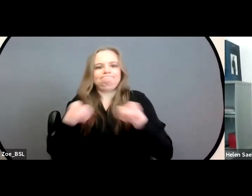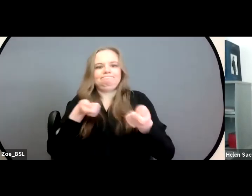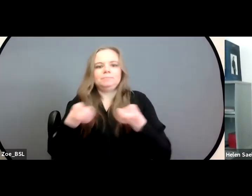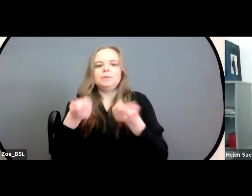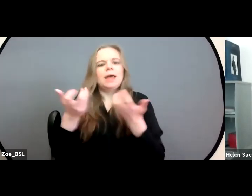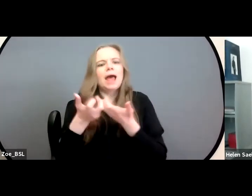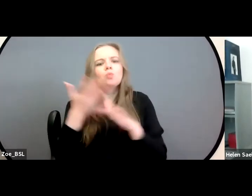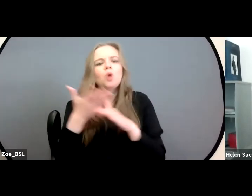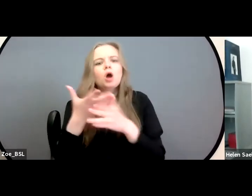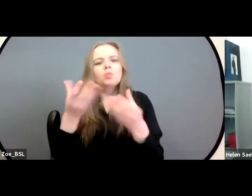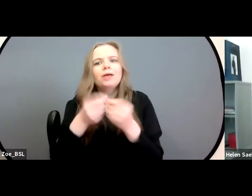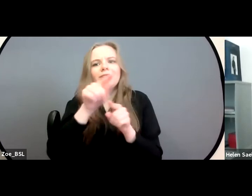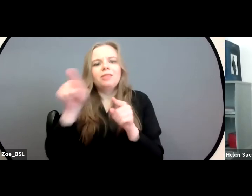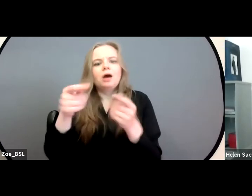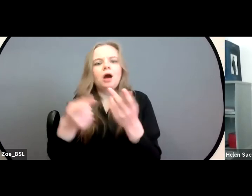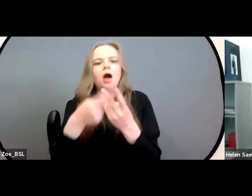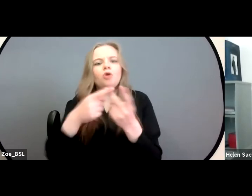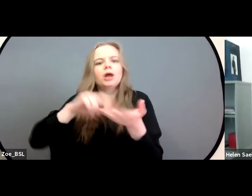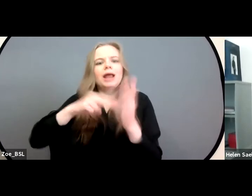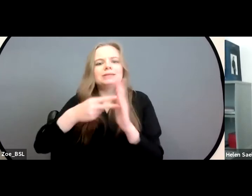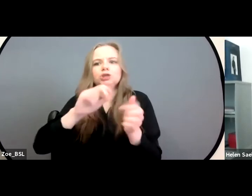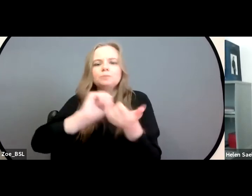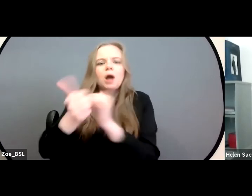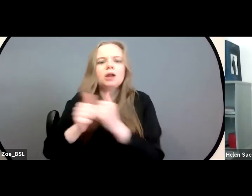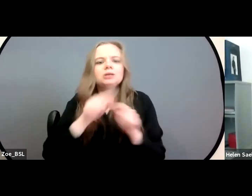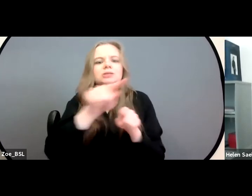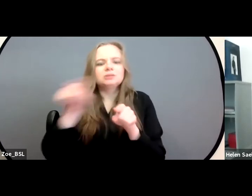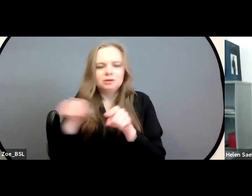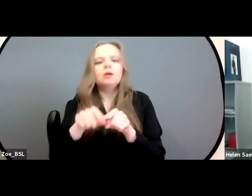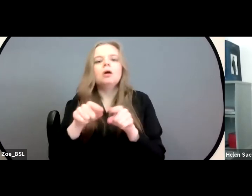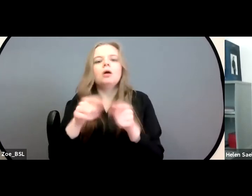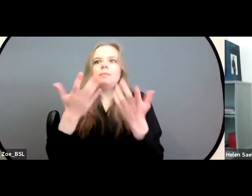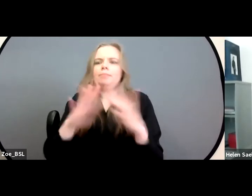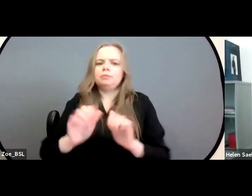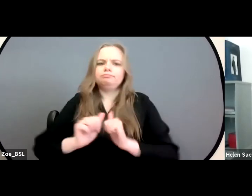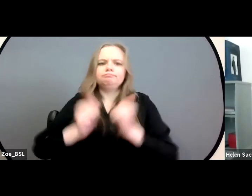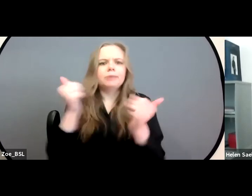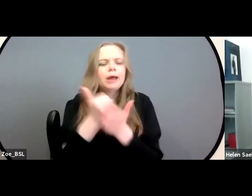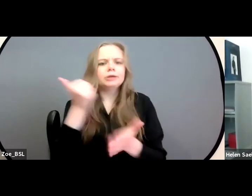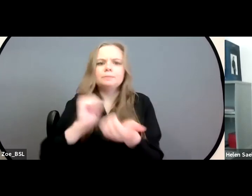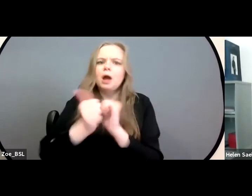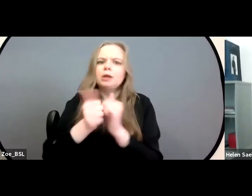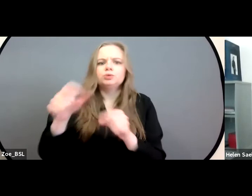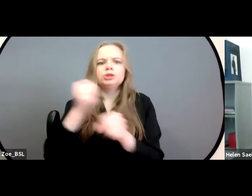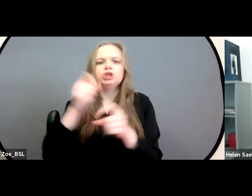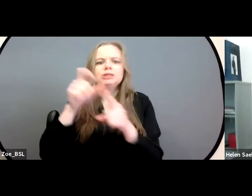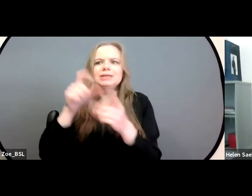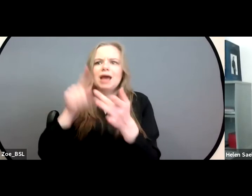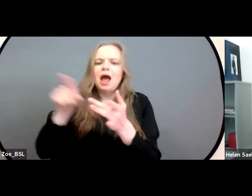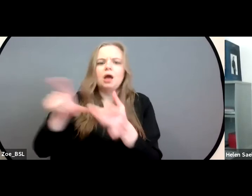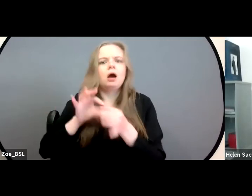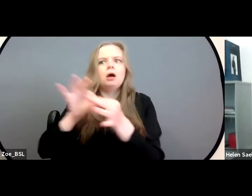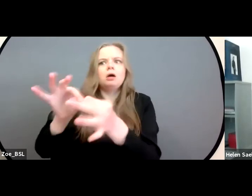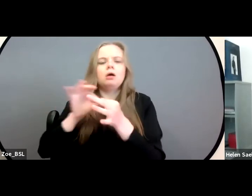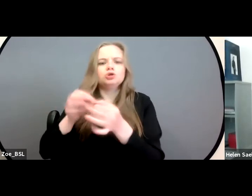other organisations. And we've enjoyed a really excellent partnership with GDI managing our scholarship programme, and so it was natural